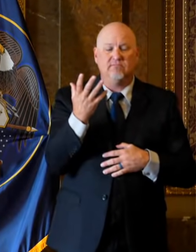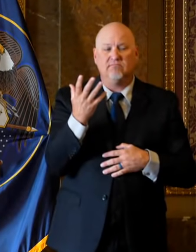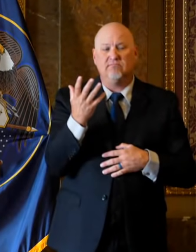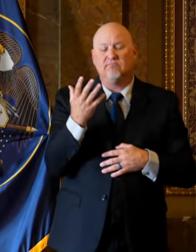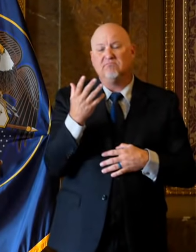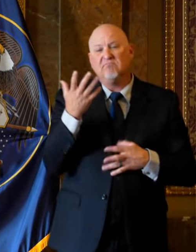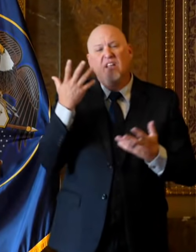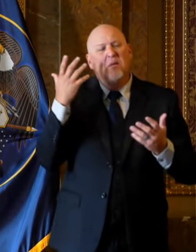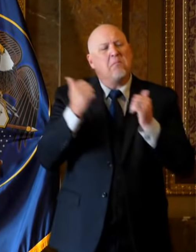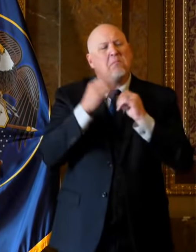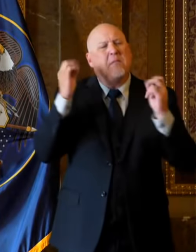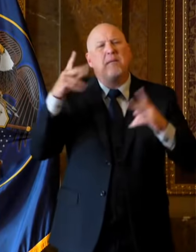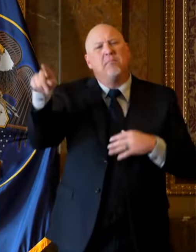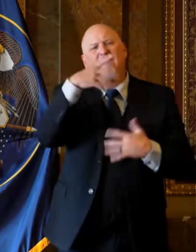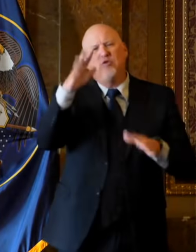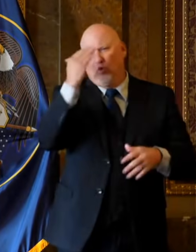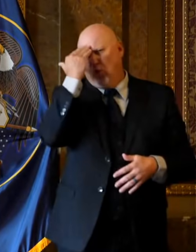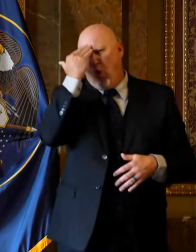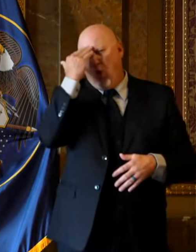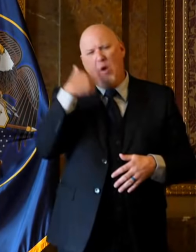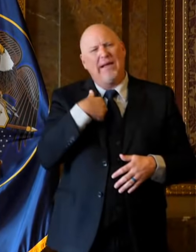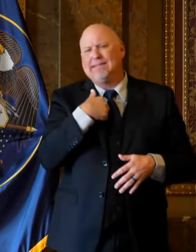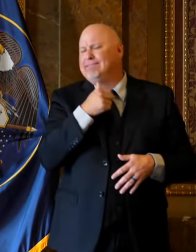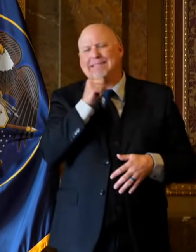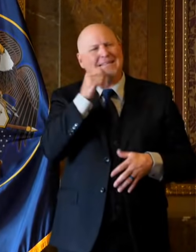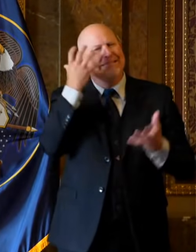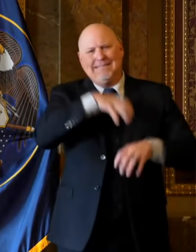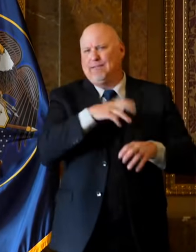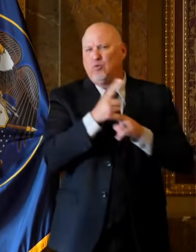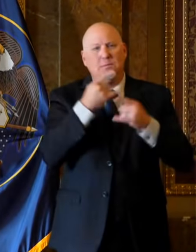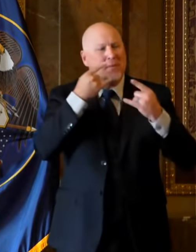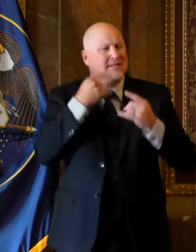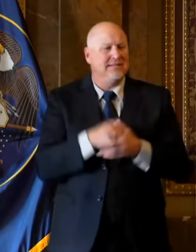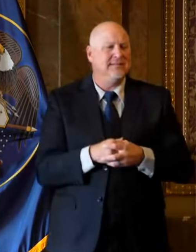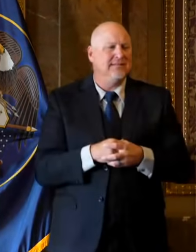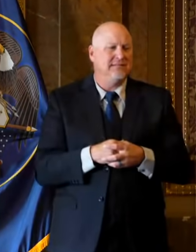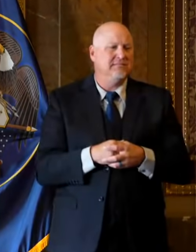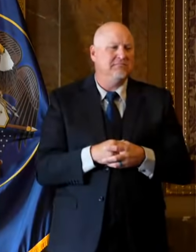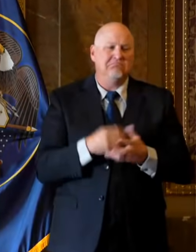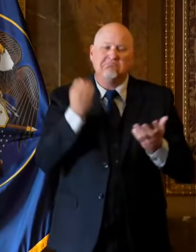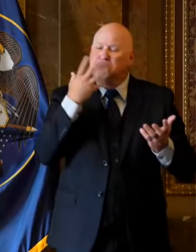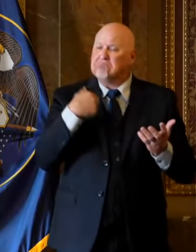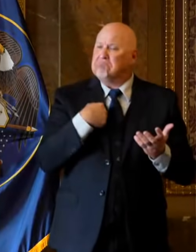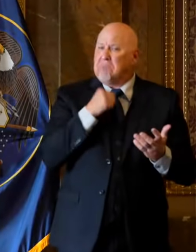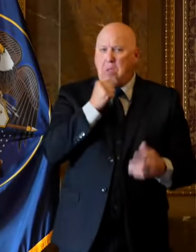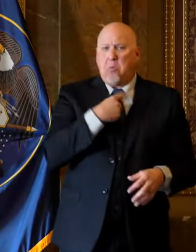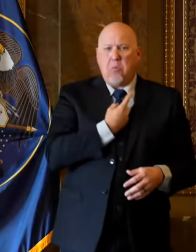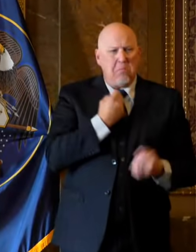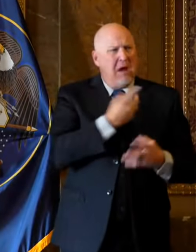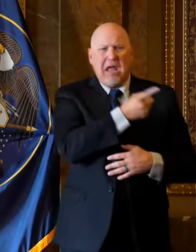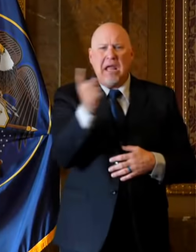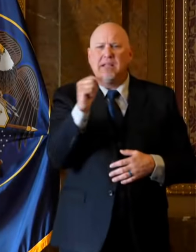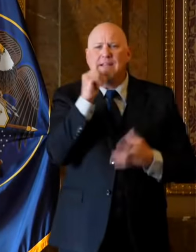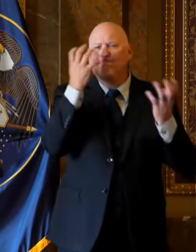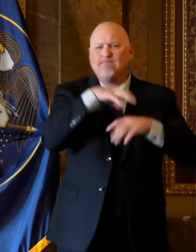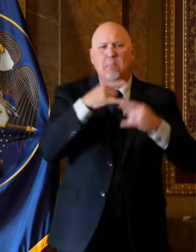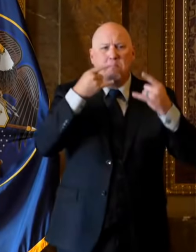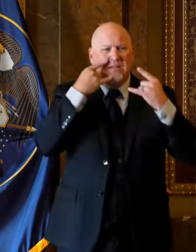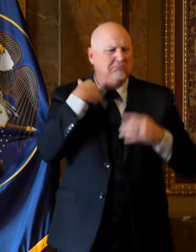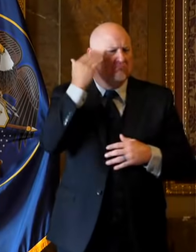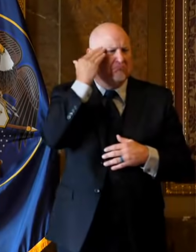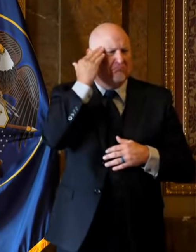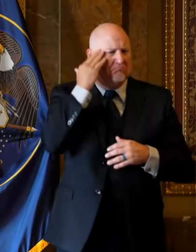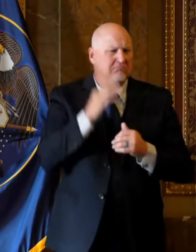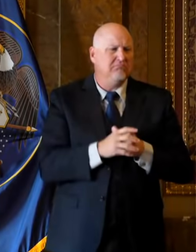and how I think I'm not alone in that for sure. I've been fully vaccinated. That has also been well